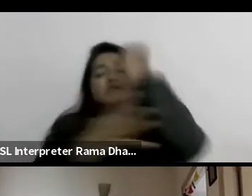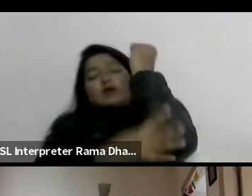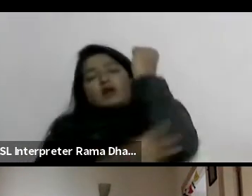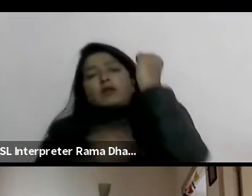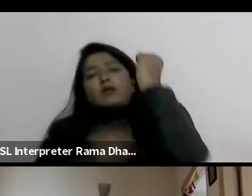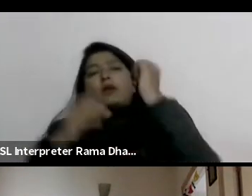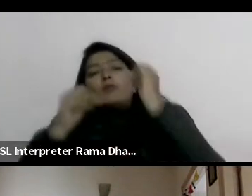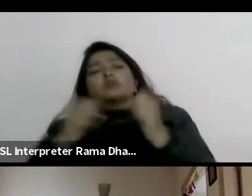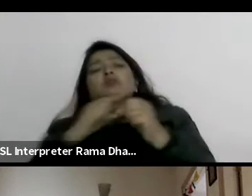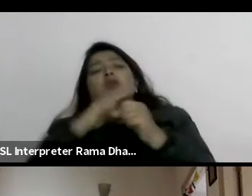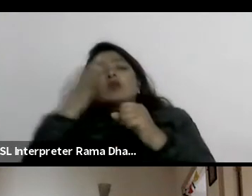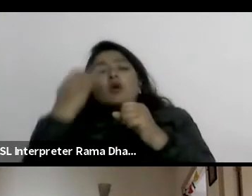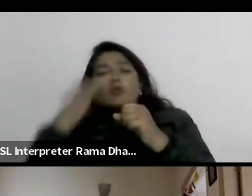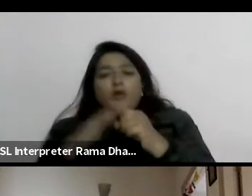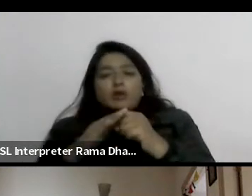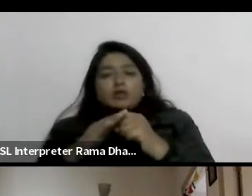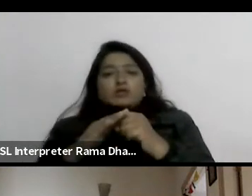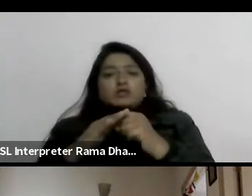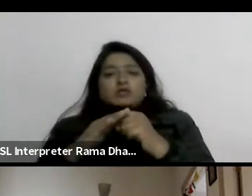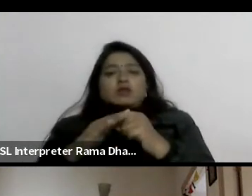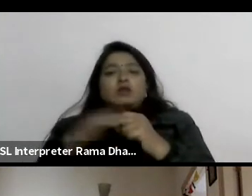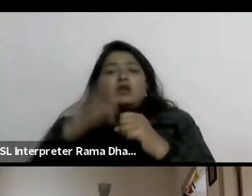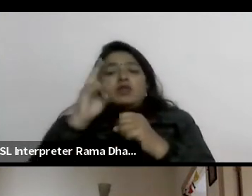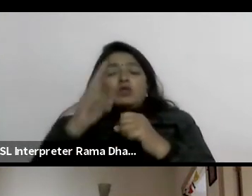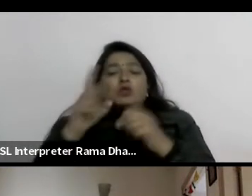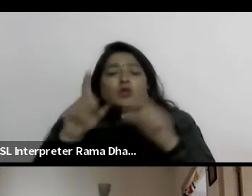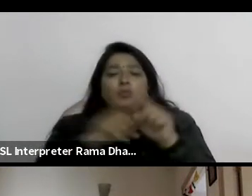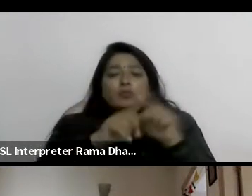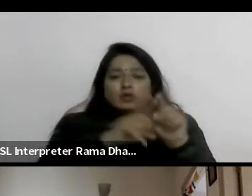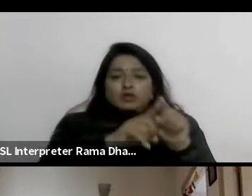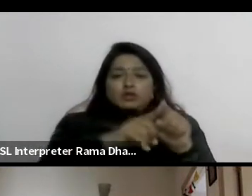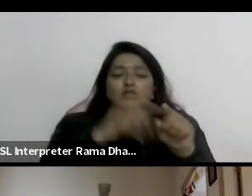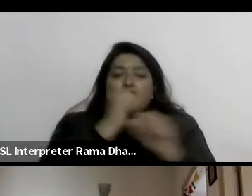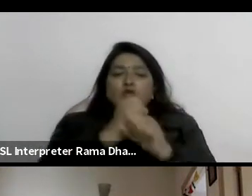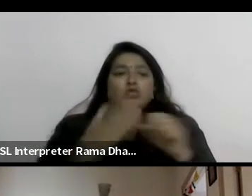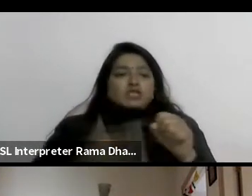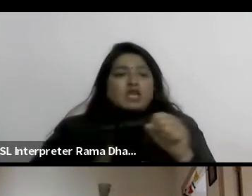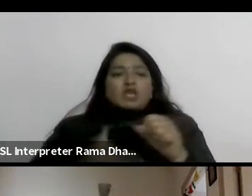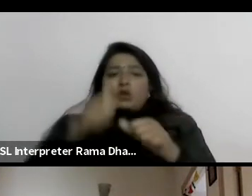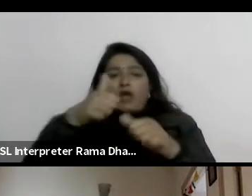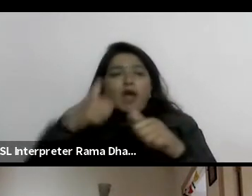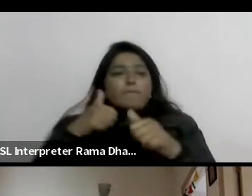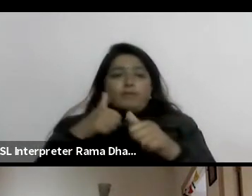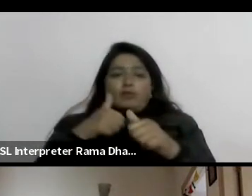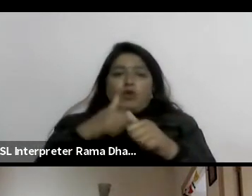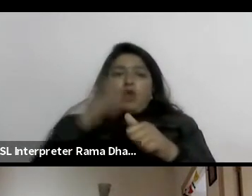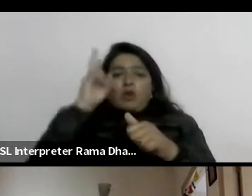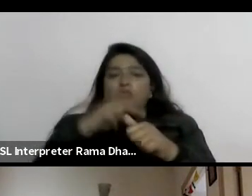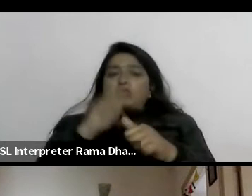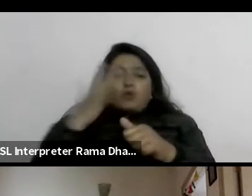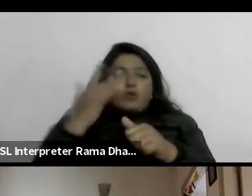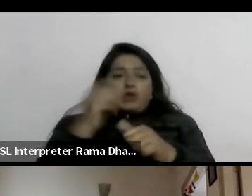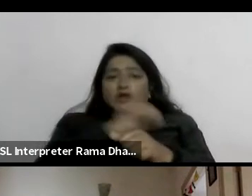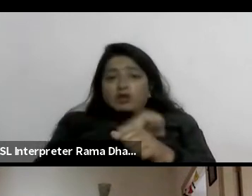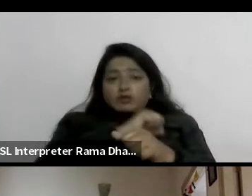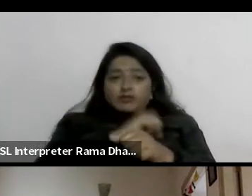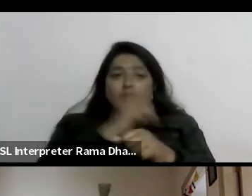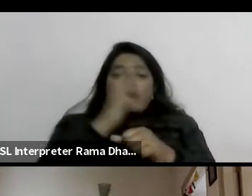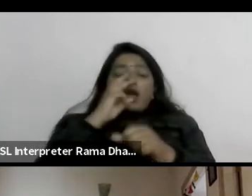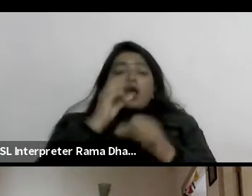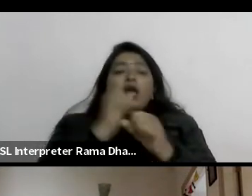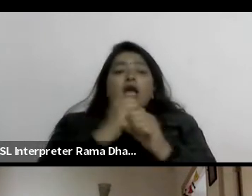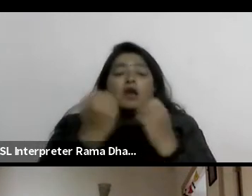though. That is not a good form of employment, if you want to think of it as that. But it is the one